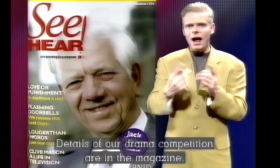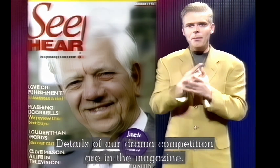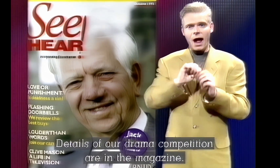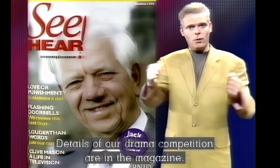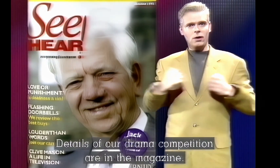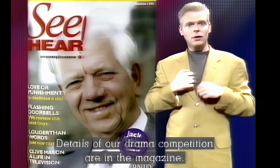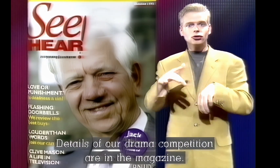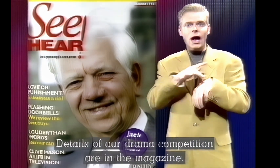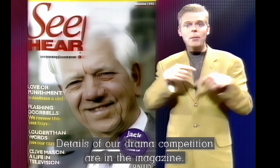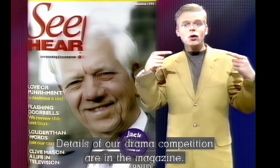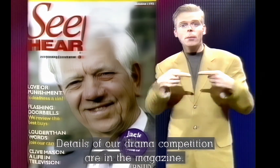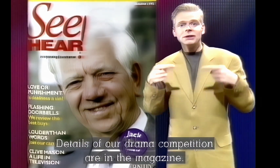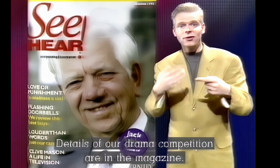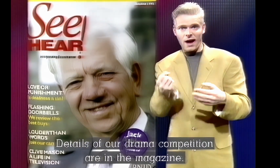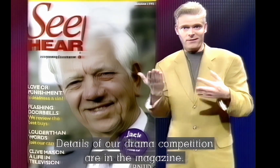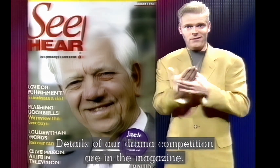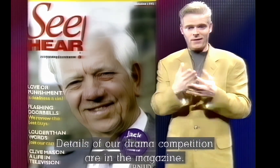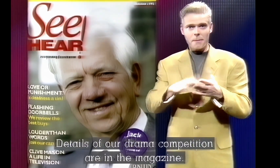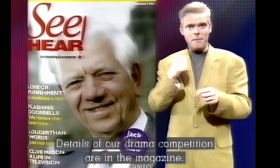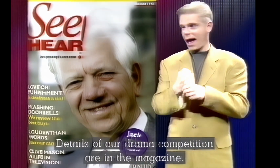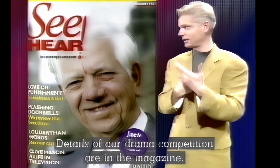Details of our drama competition are in the magazine.